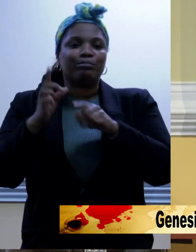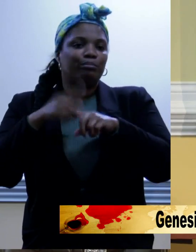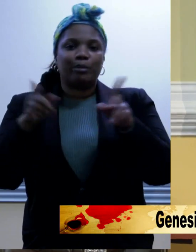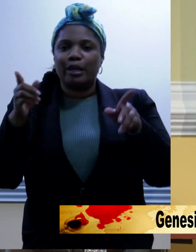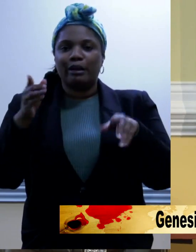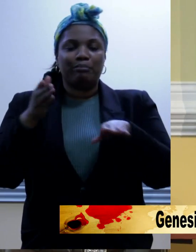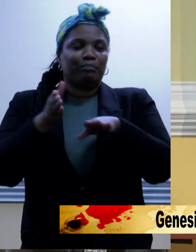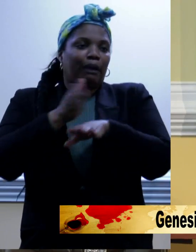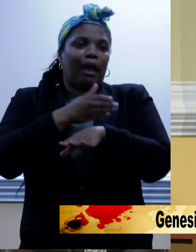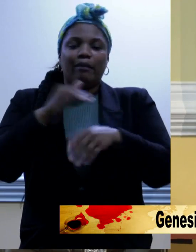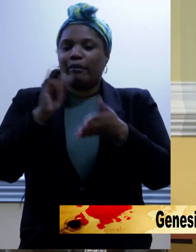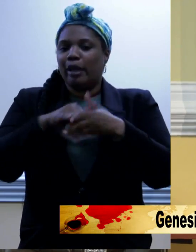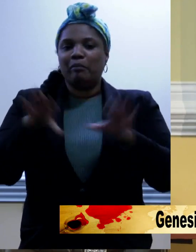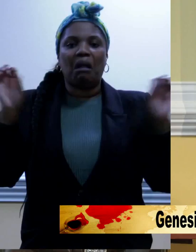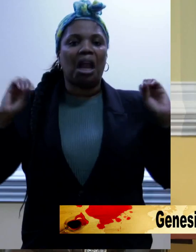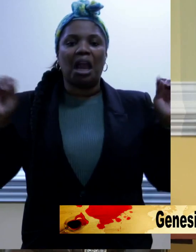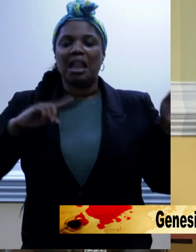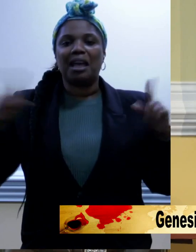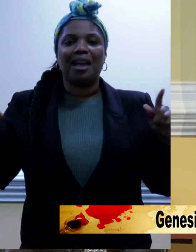it's up for grabs.